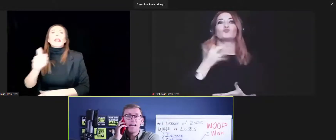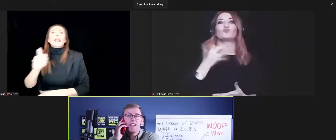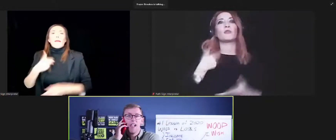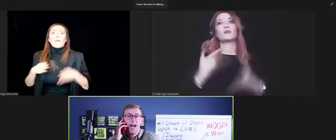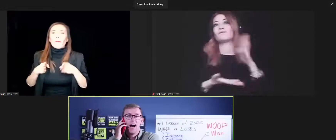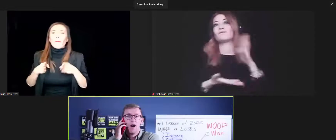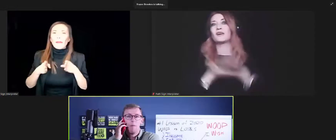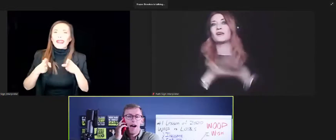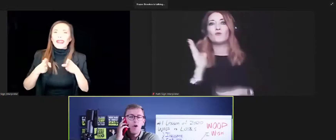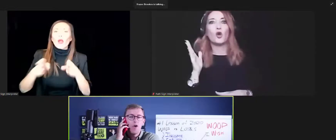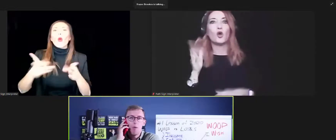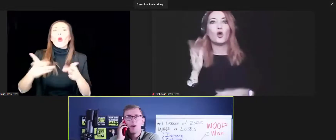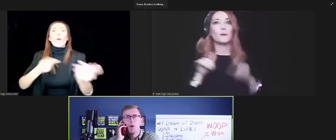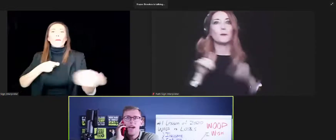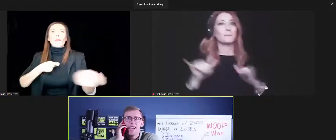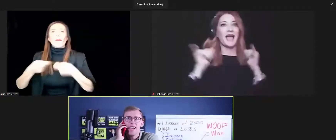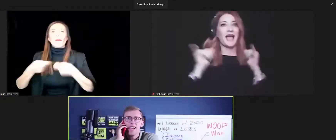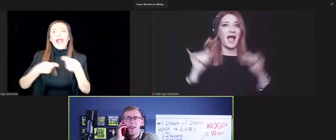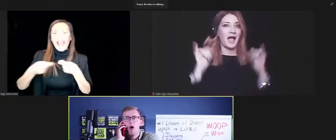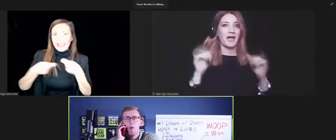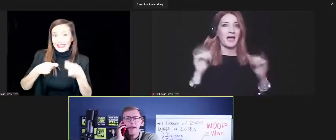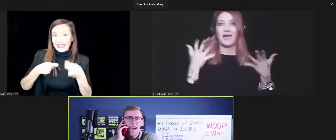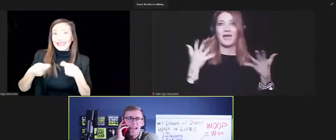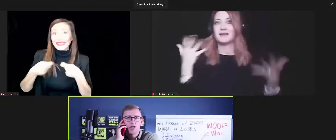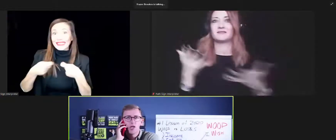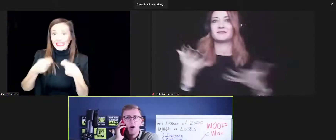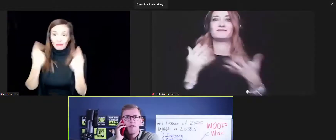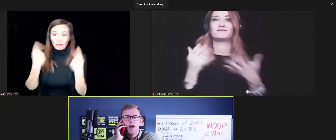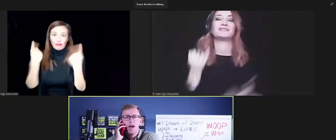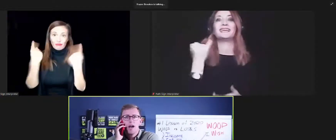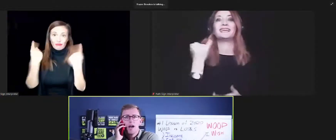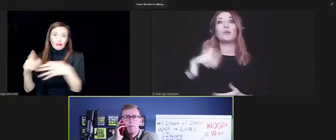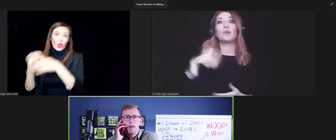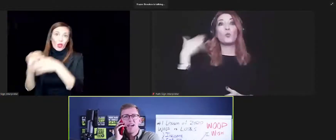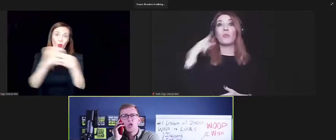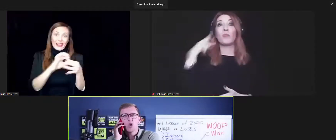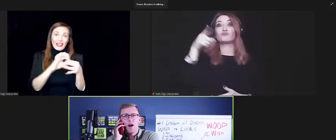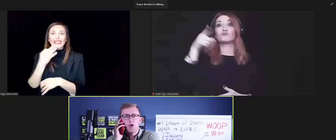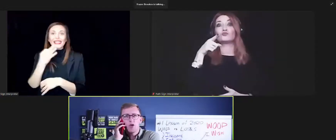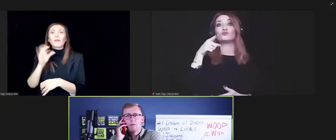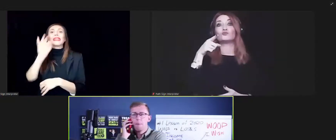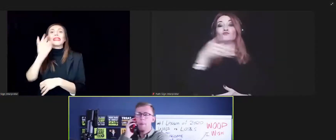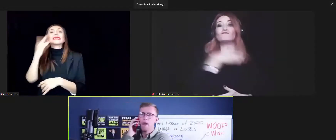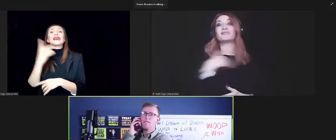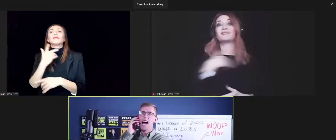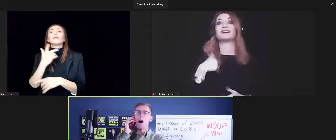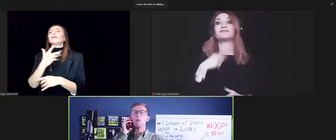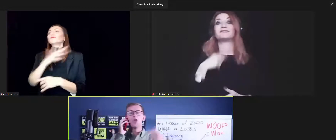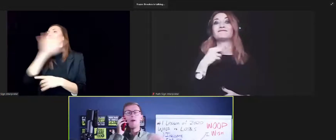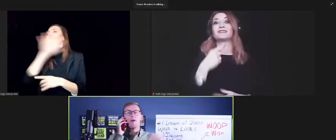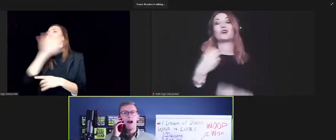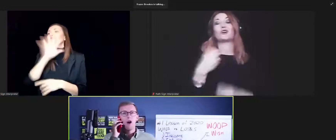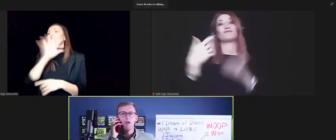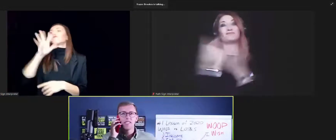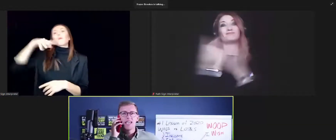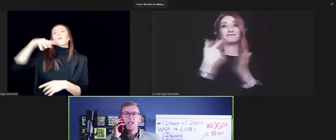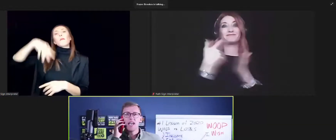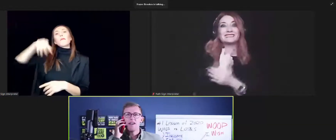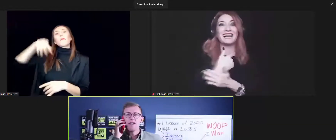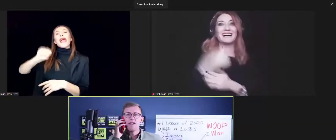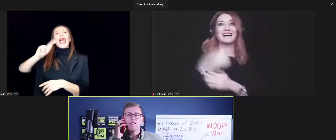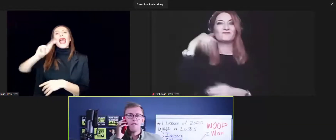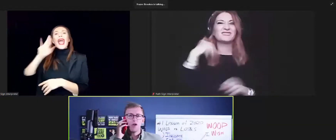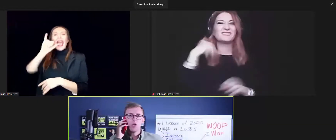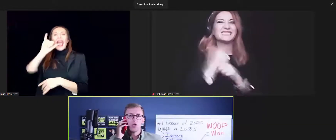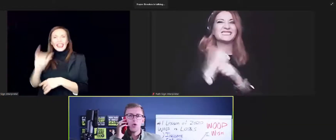Mary, I know you want to quit and give up. I get it. It's tough. But let me ask you a question. How much of a priority is it